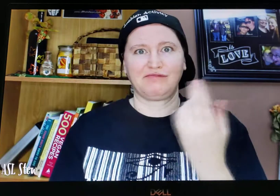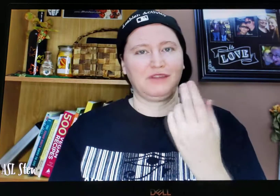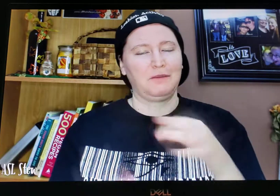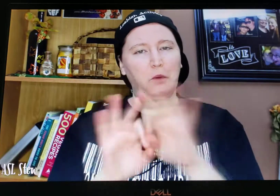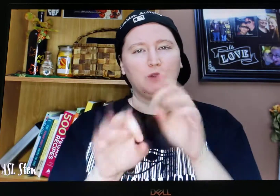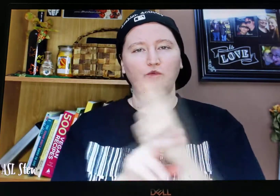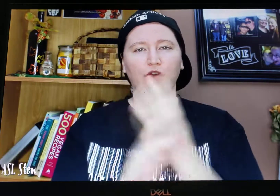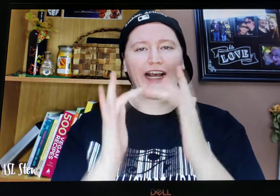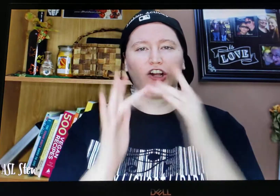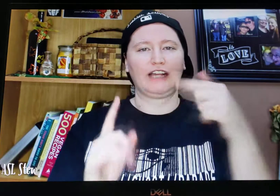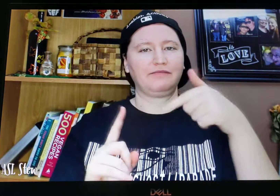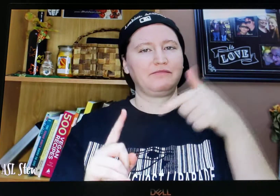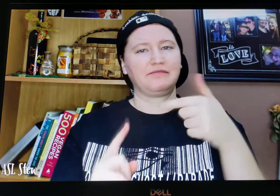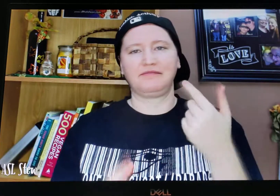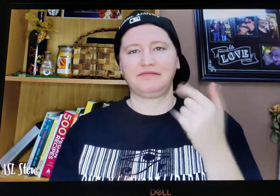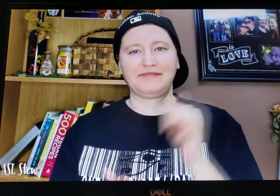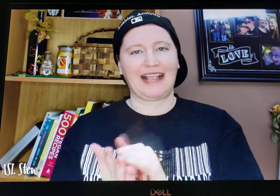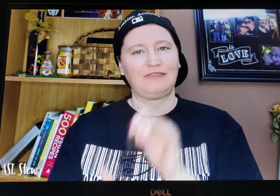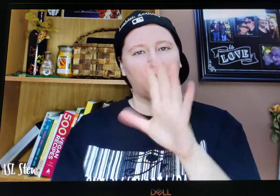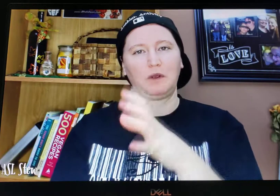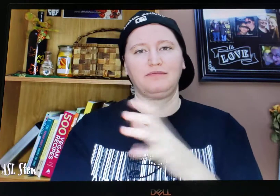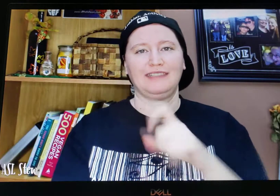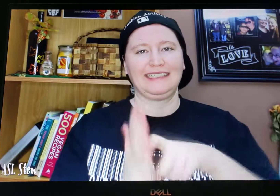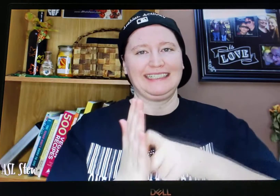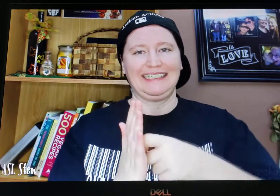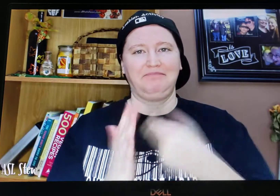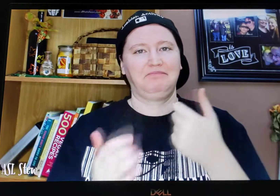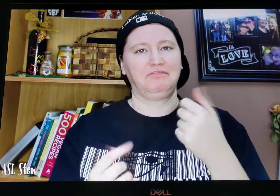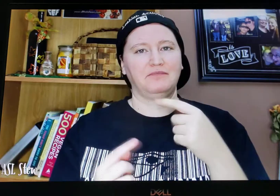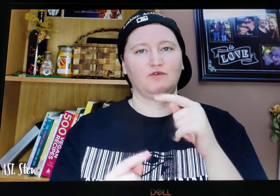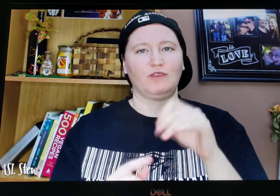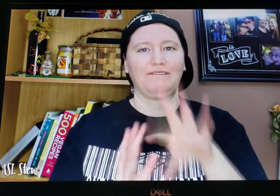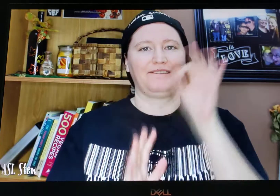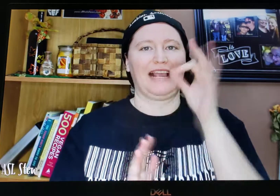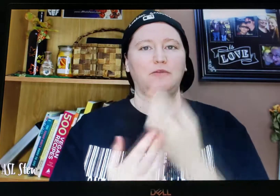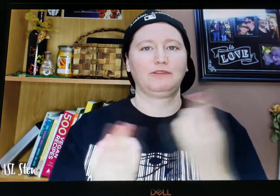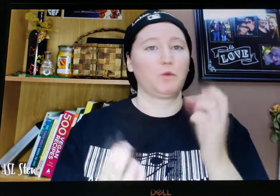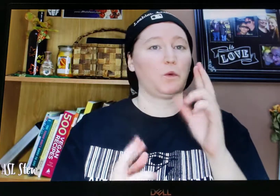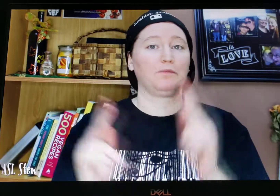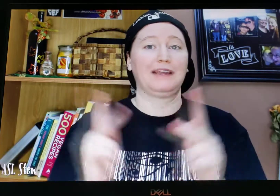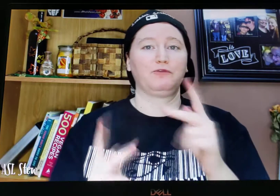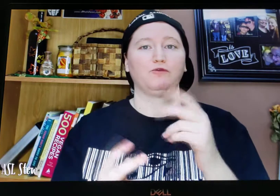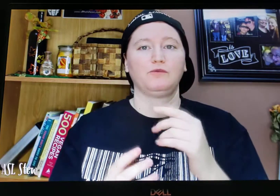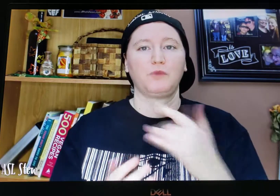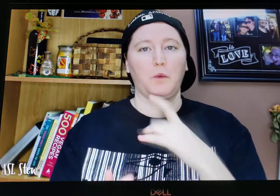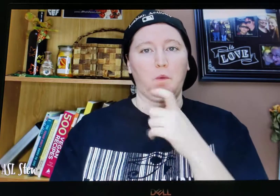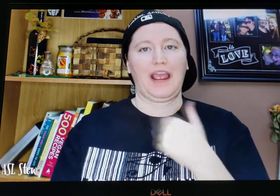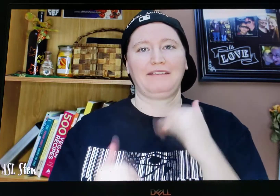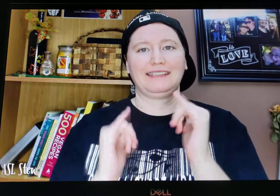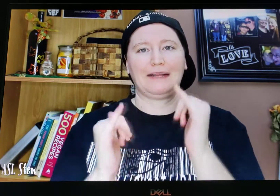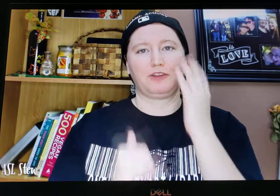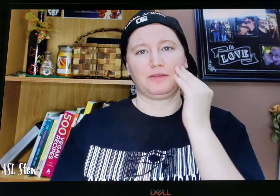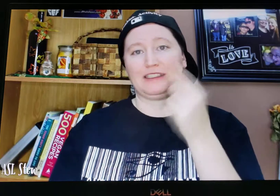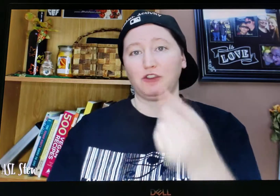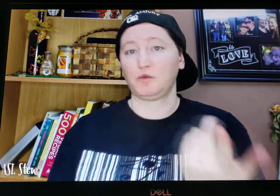LGBTQIA members can go as well. And if, but if you don't have that available in your area,